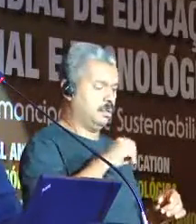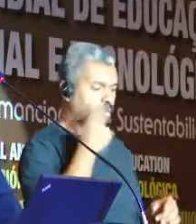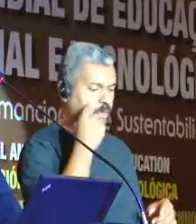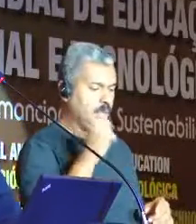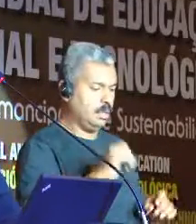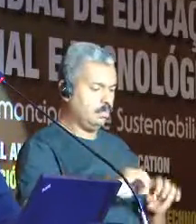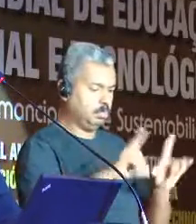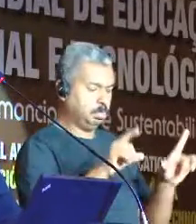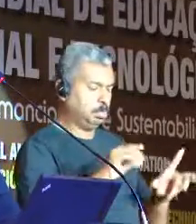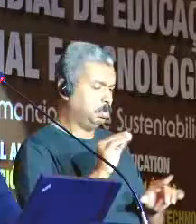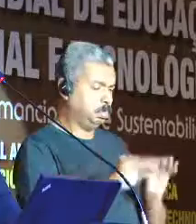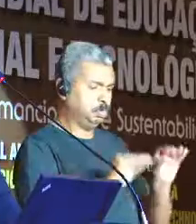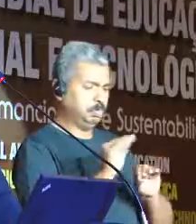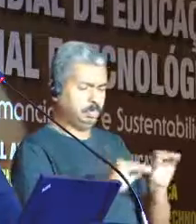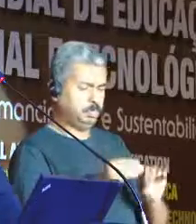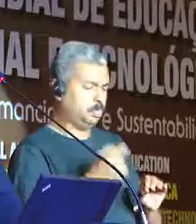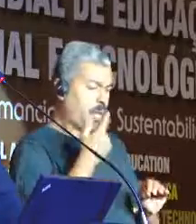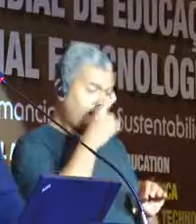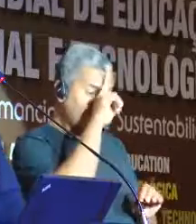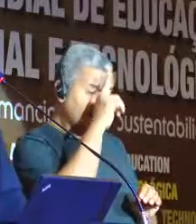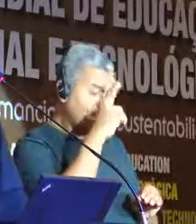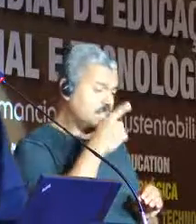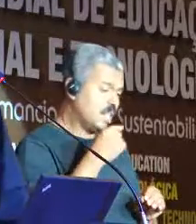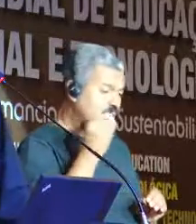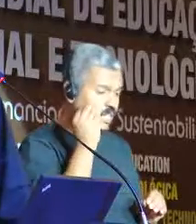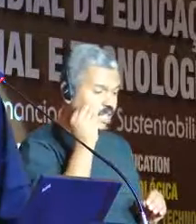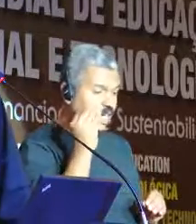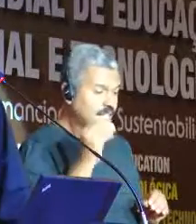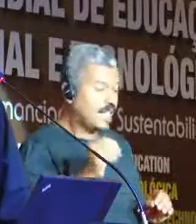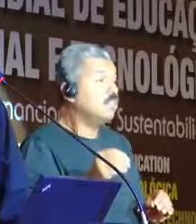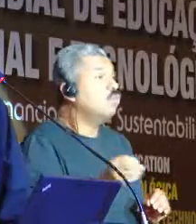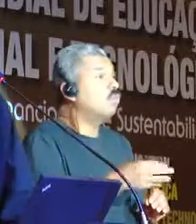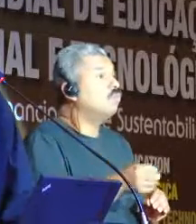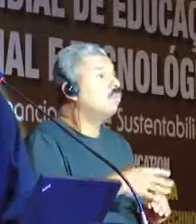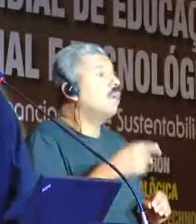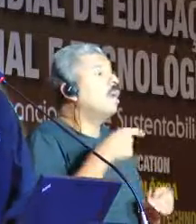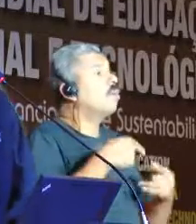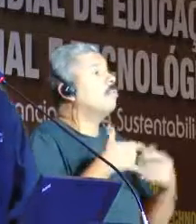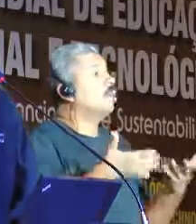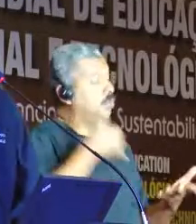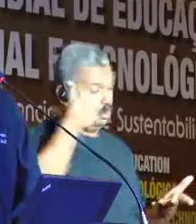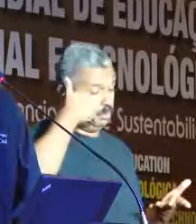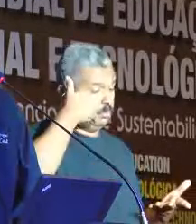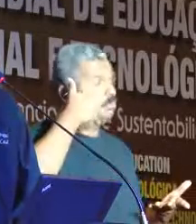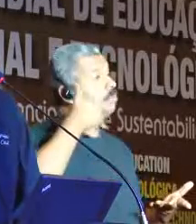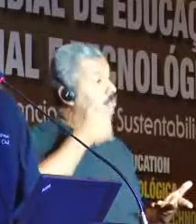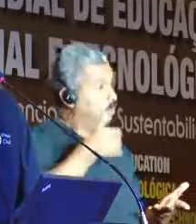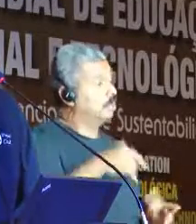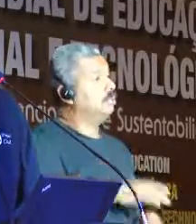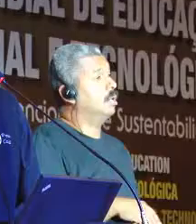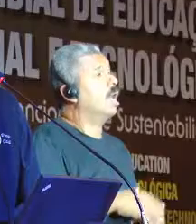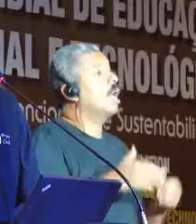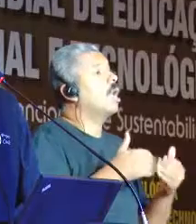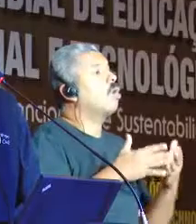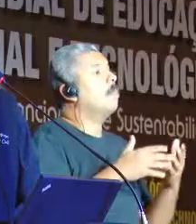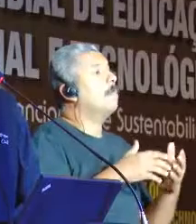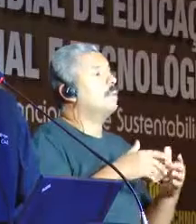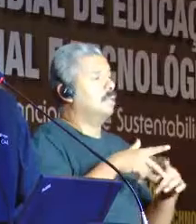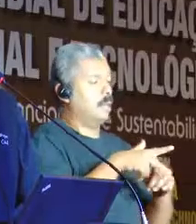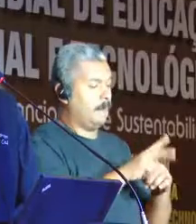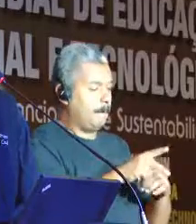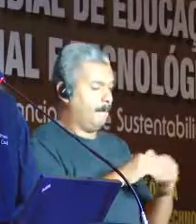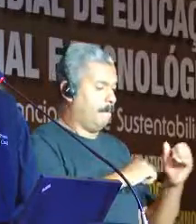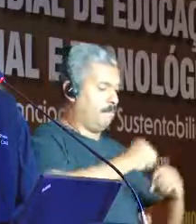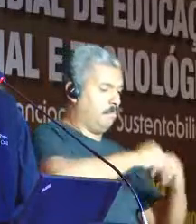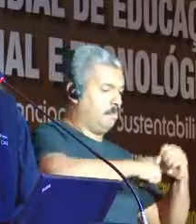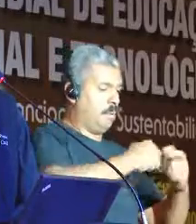It is a basis of telephony. He started a company called Digium. It employs